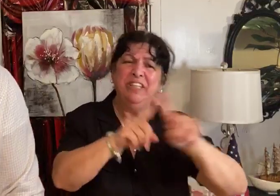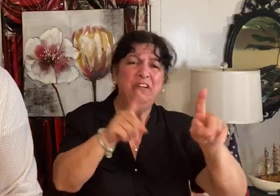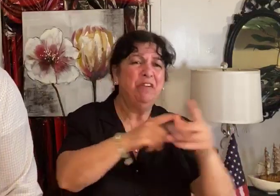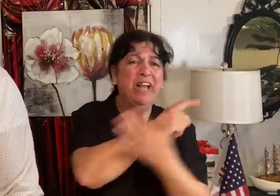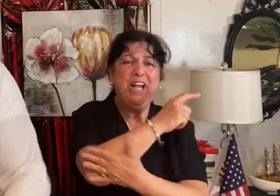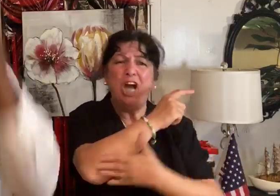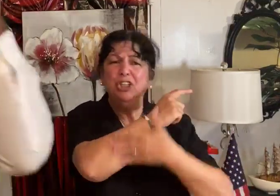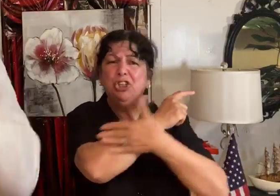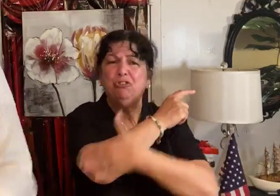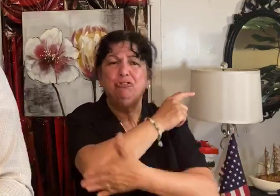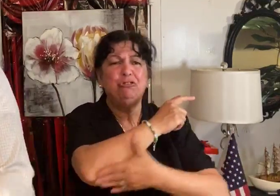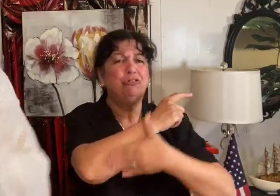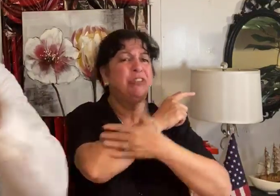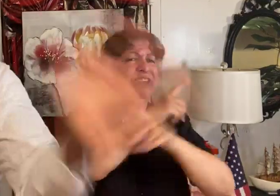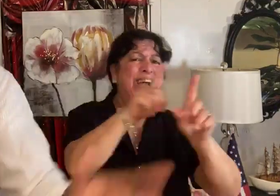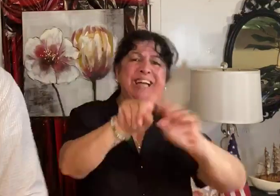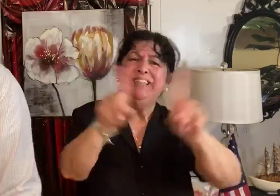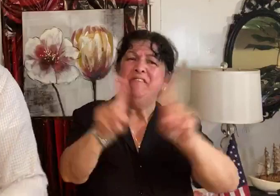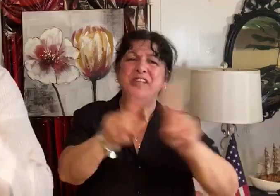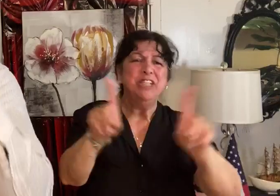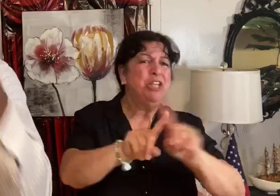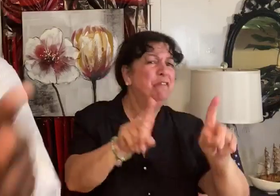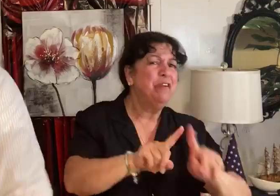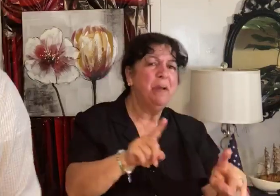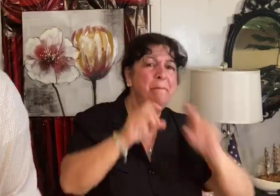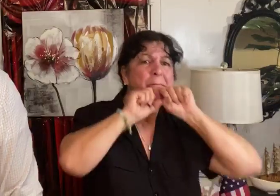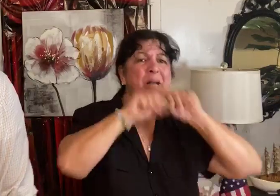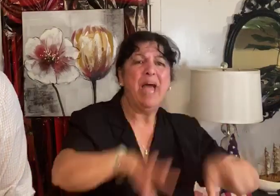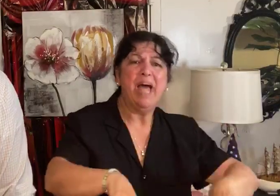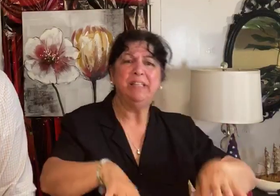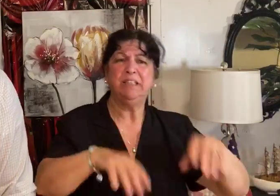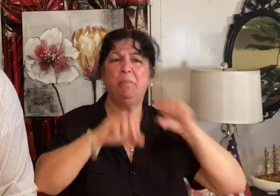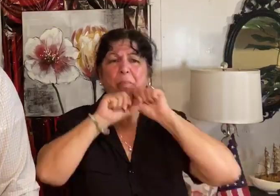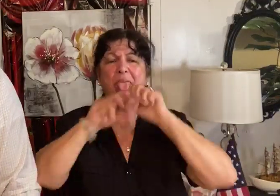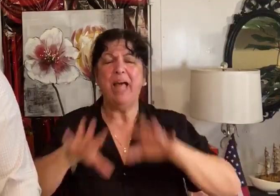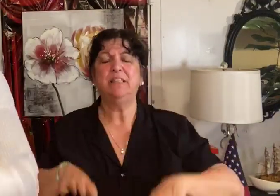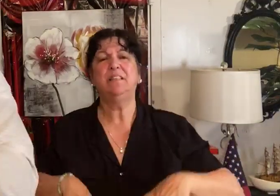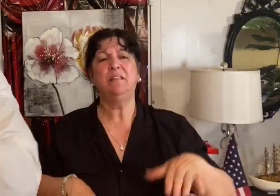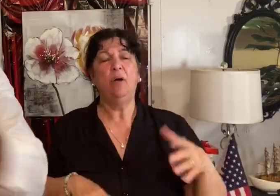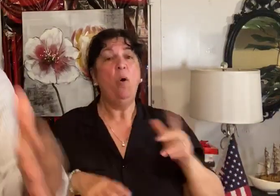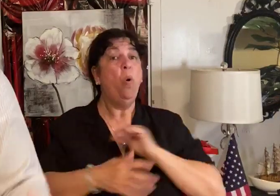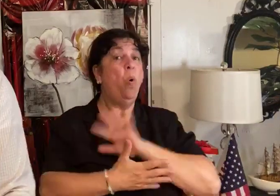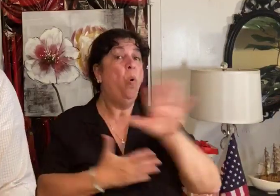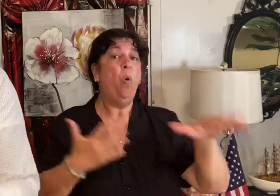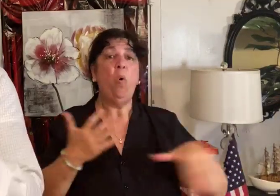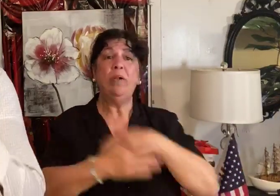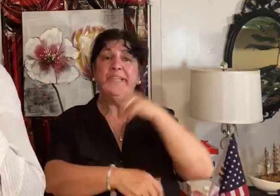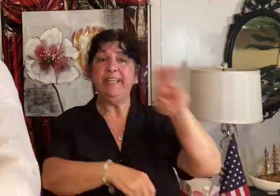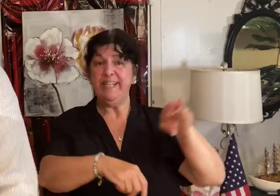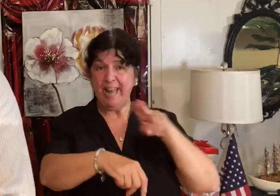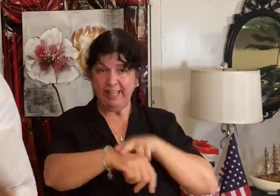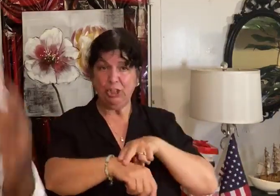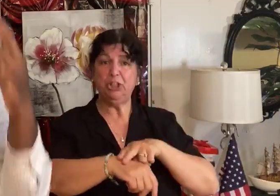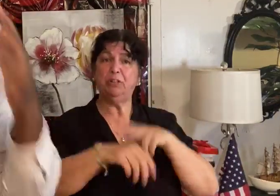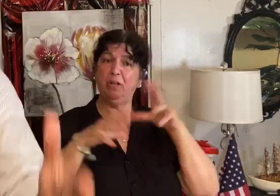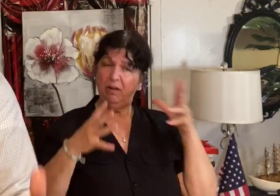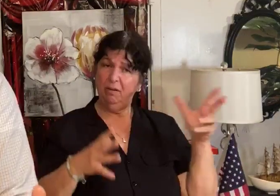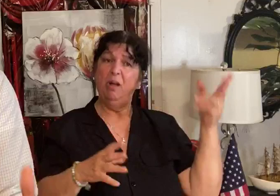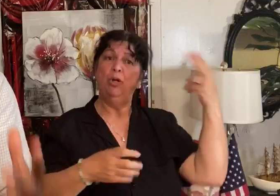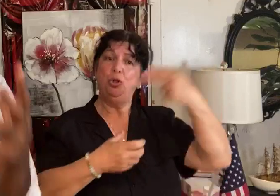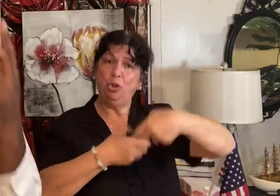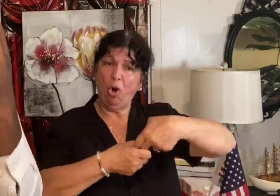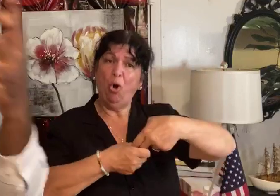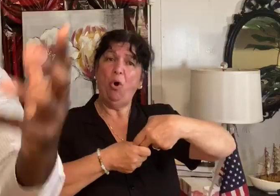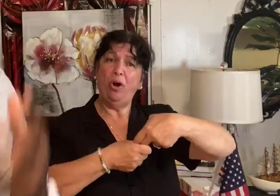to Abraham, the kindreds of the earth will be blessed on your account, that all the nations would be able to